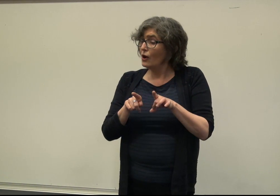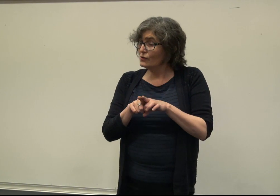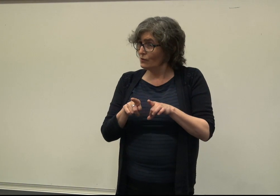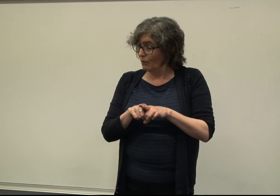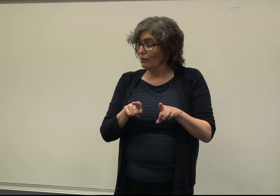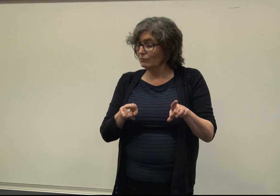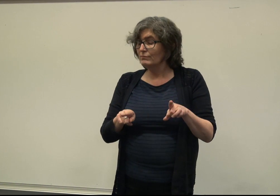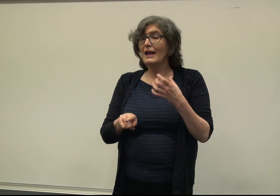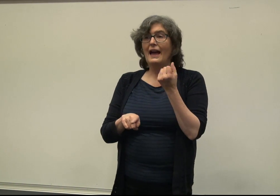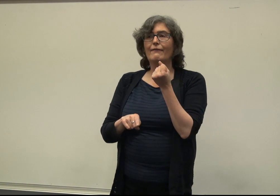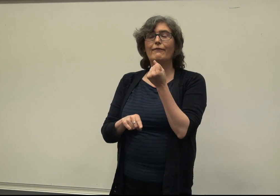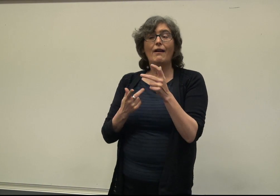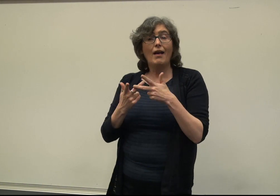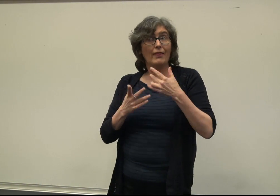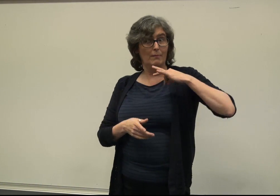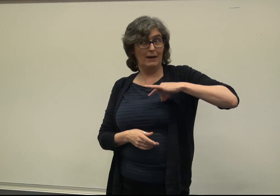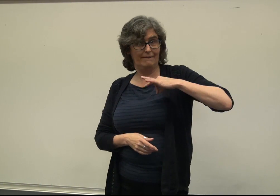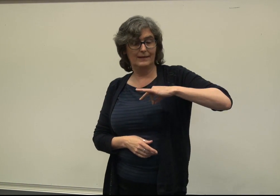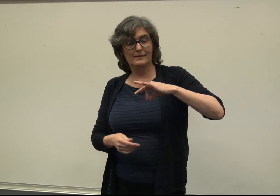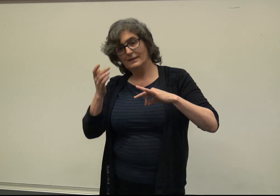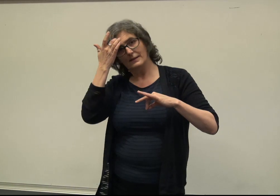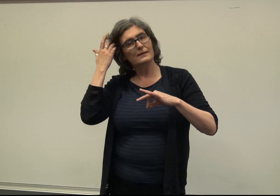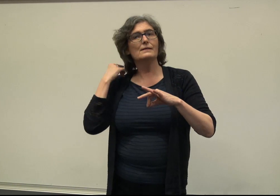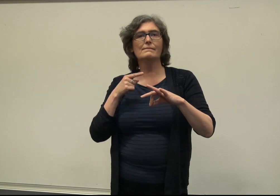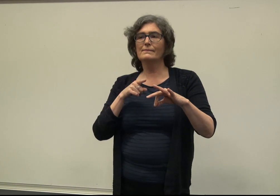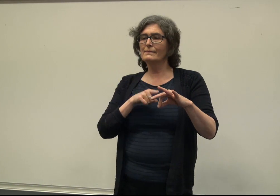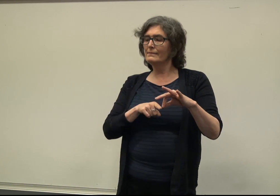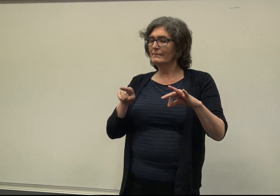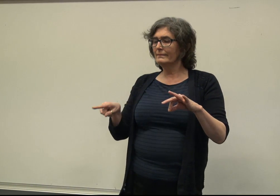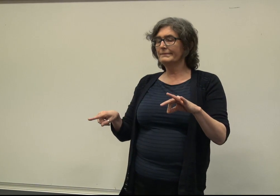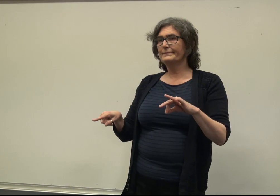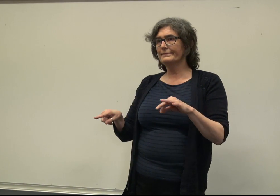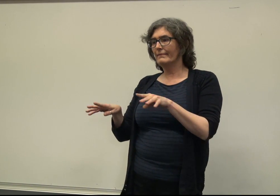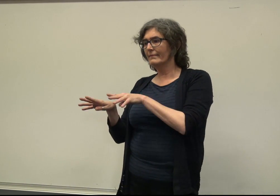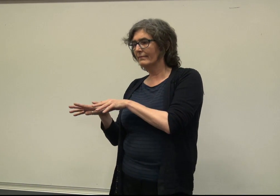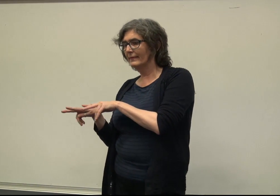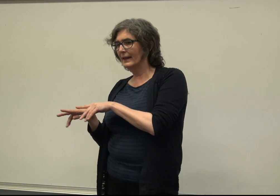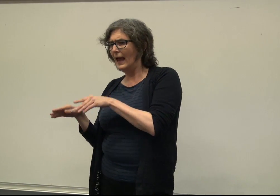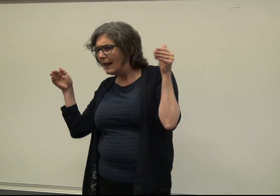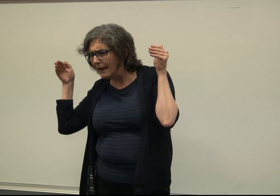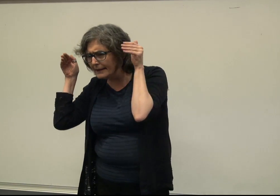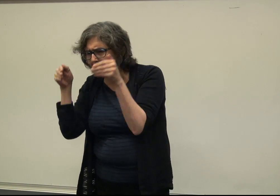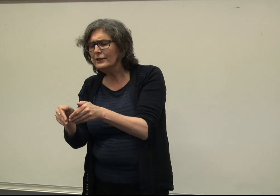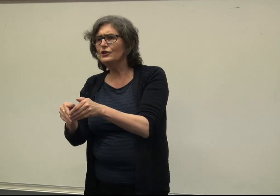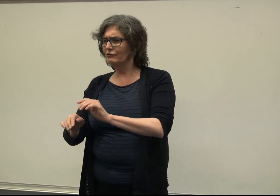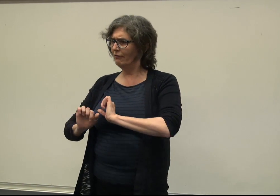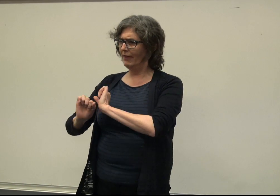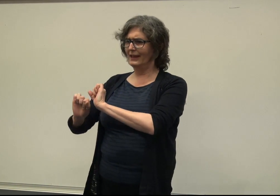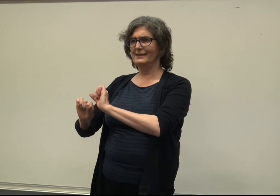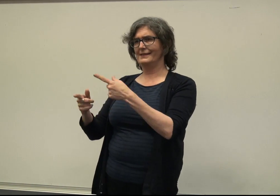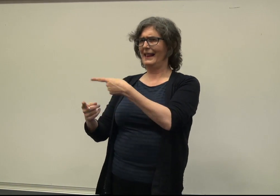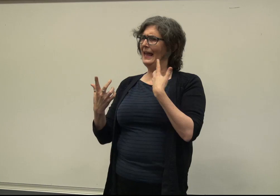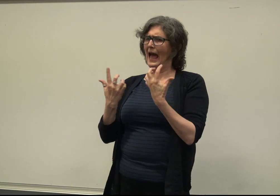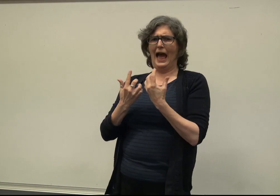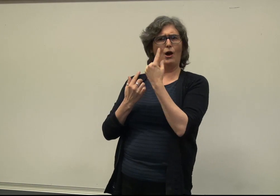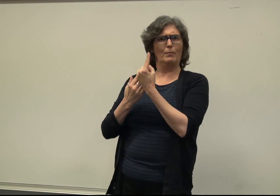effects of bilingualism on attention. So how people pay attention to whatever they're